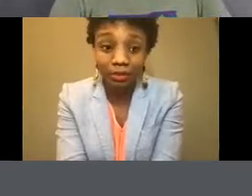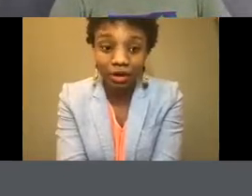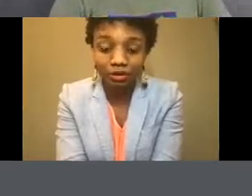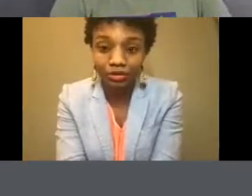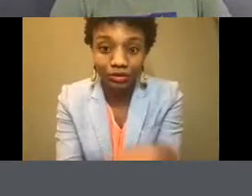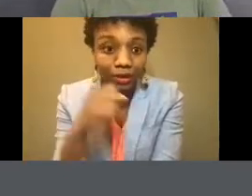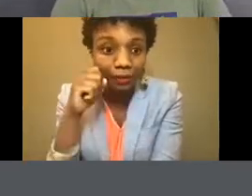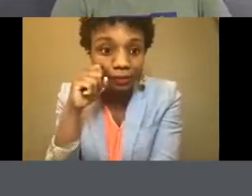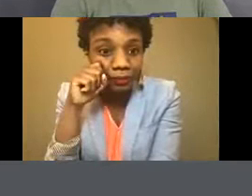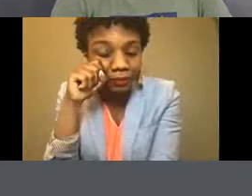your screen?